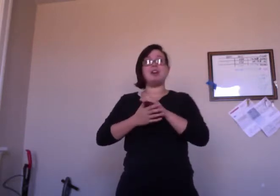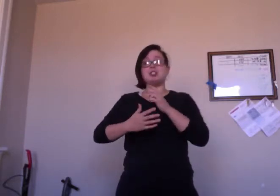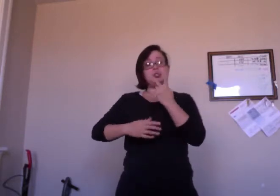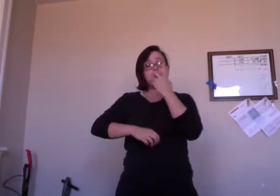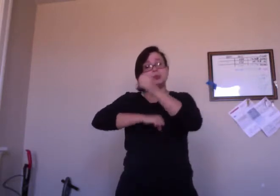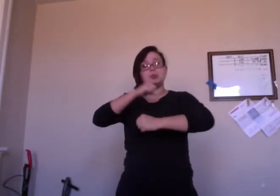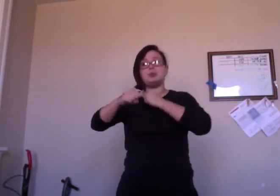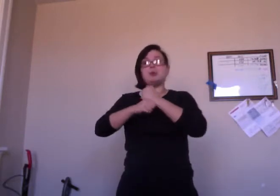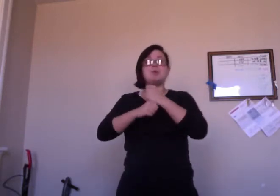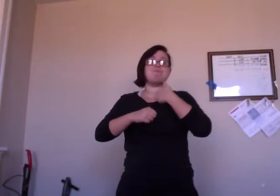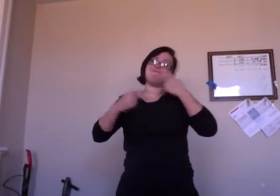choose to be happy.